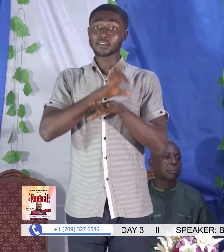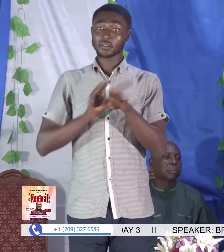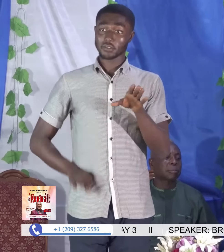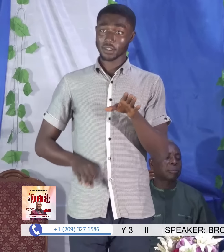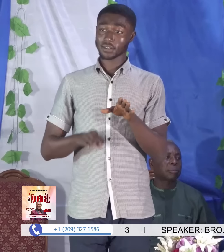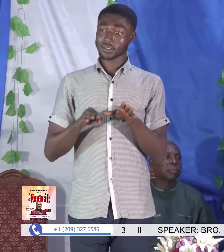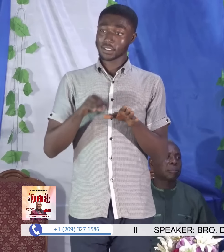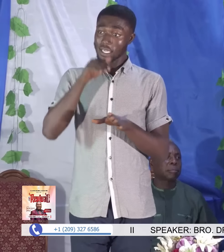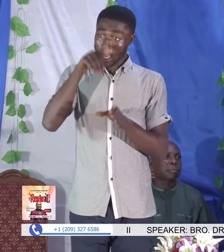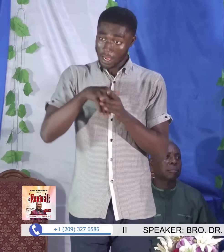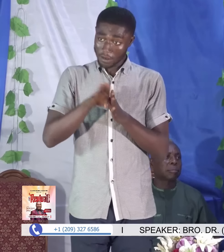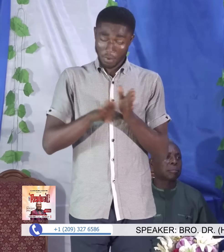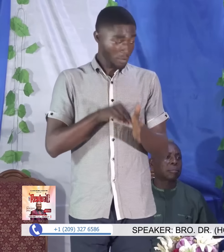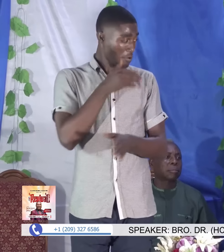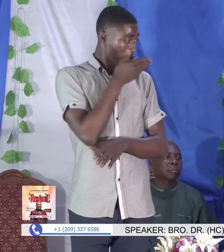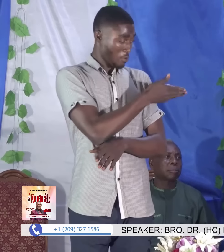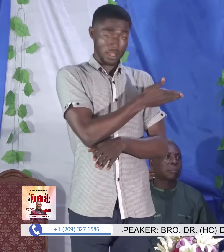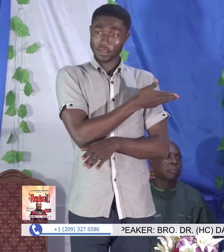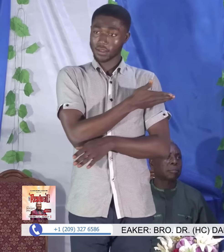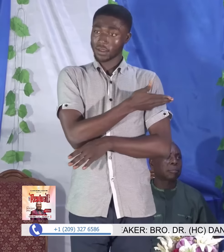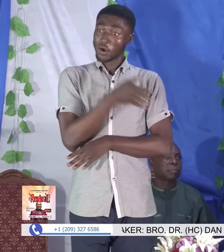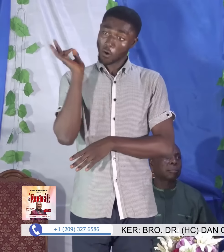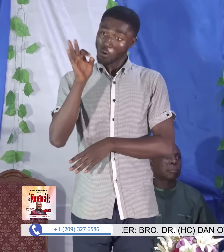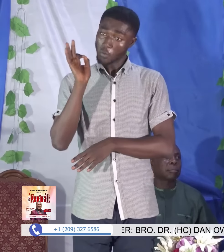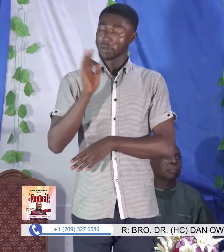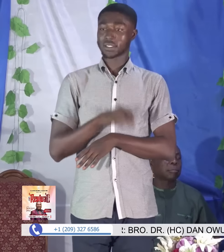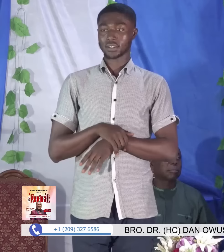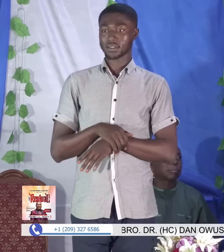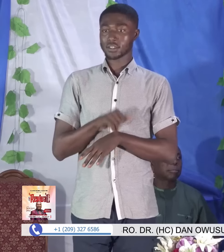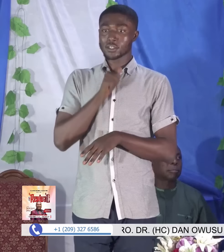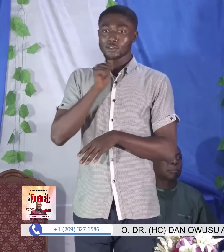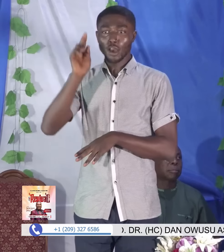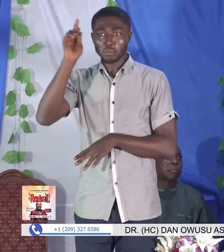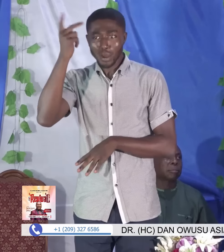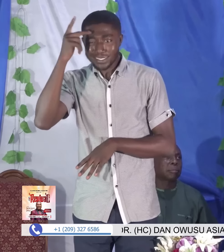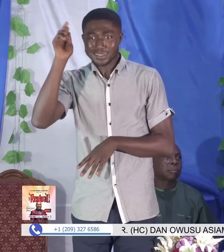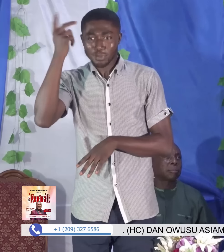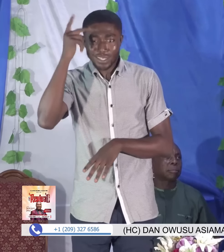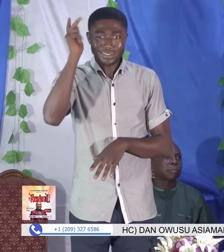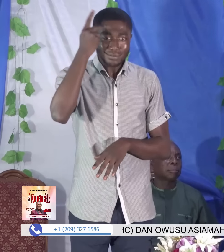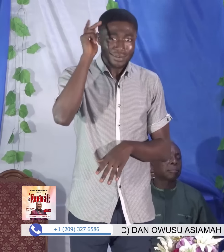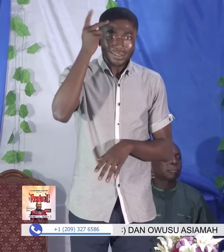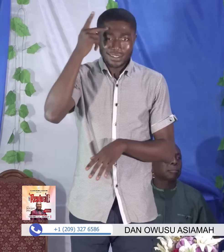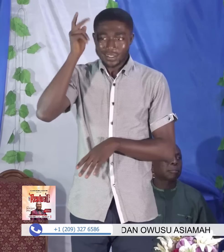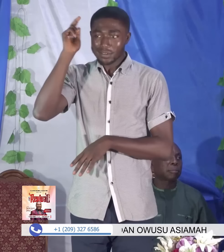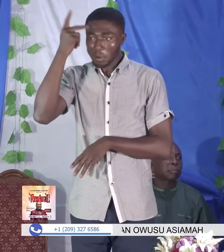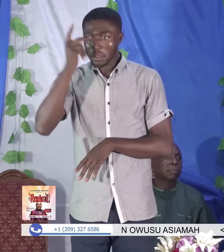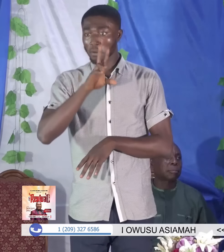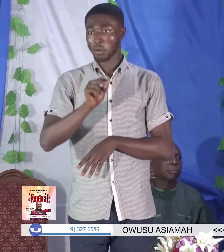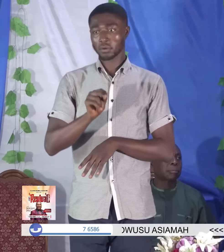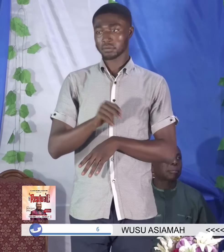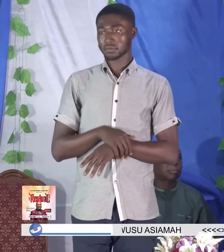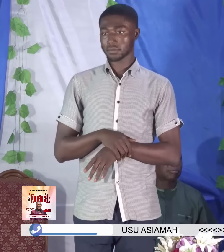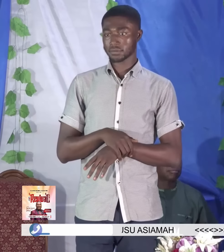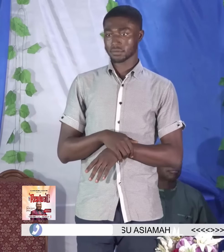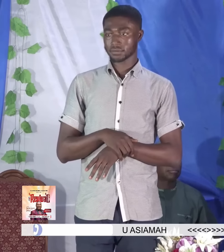Christ e wo nyame asem mu enya politics na me ye say me be defend church of Christ for bible mu church of Christ ana